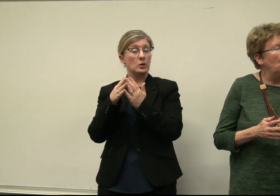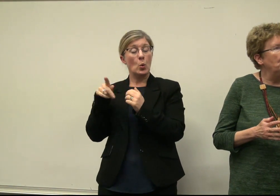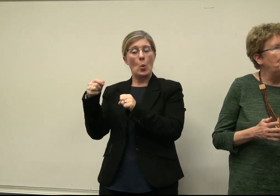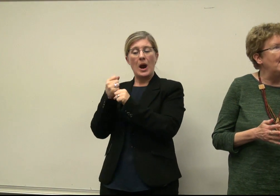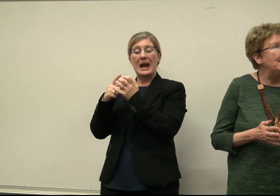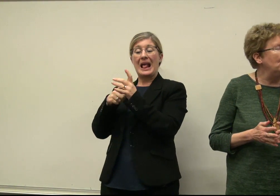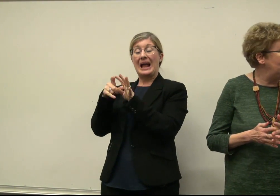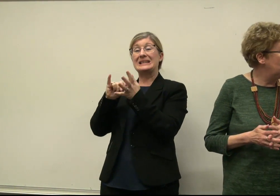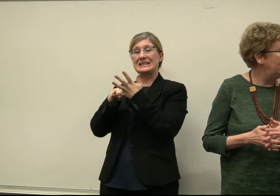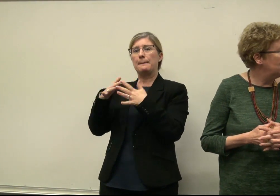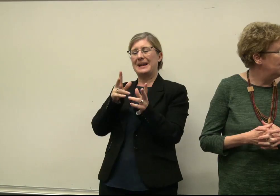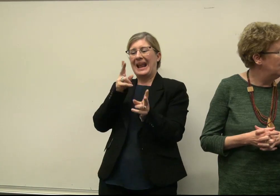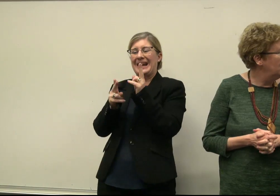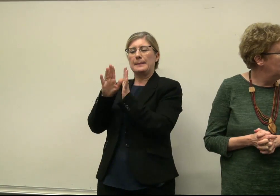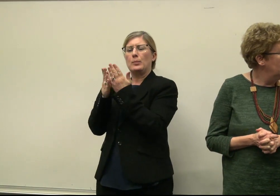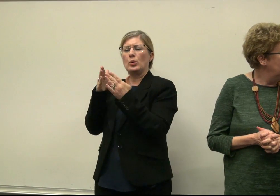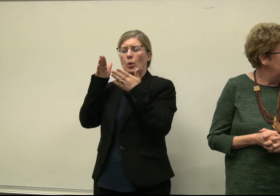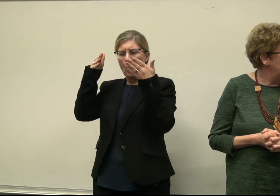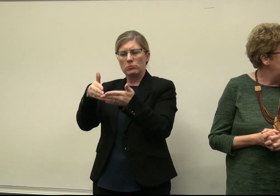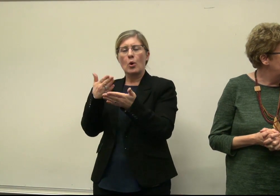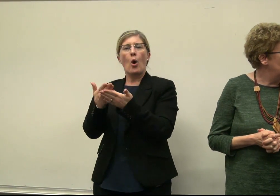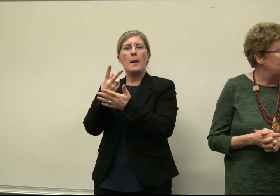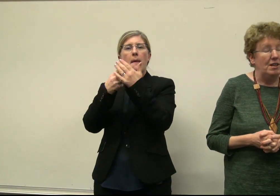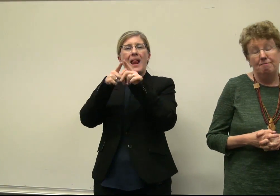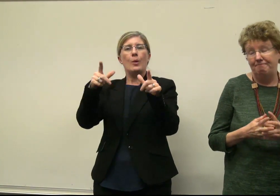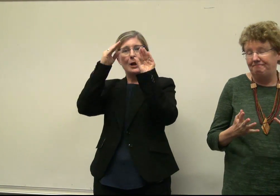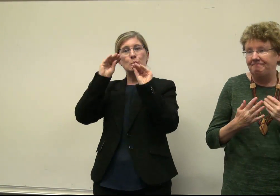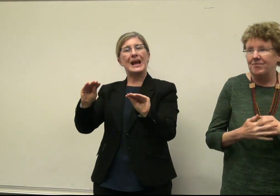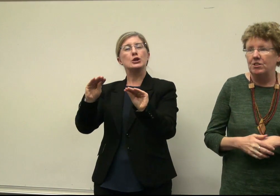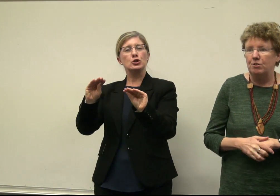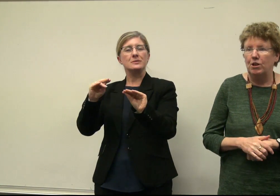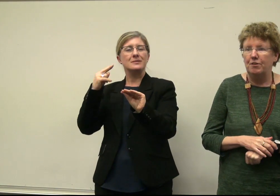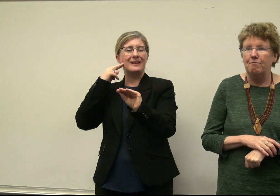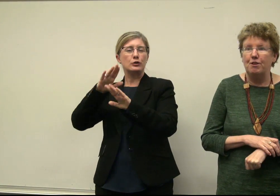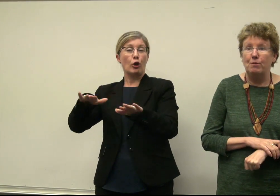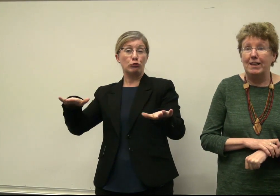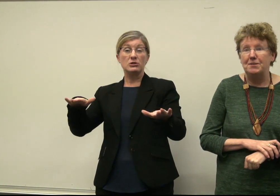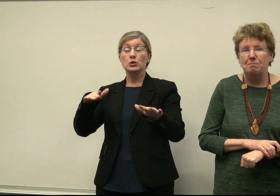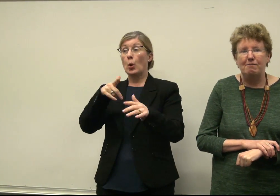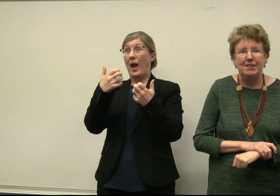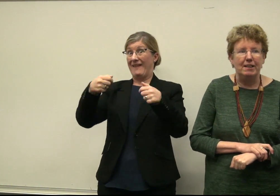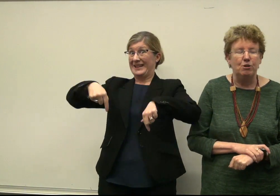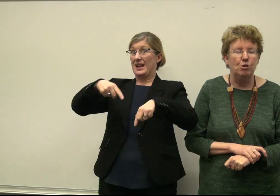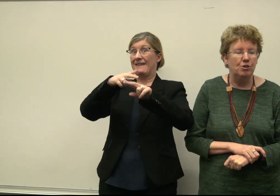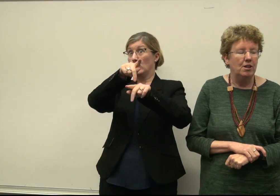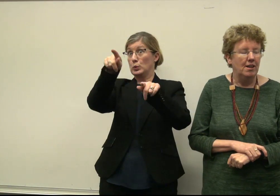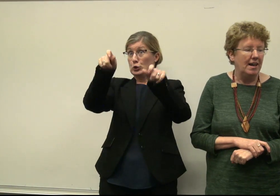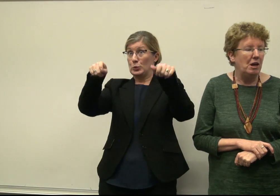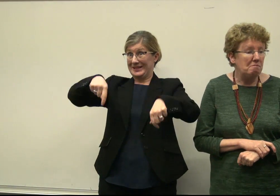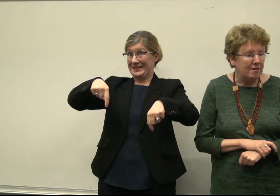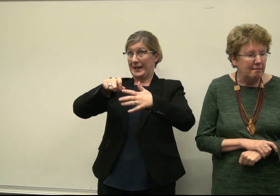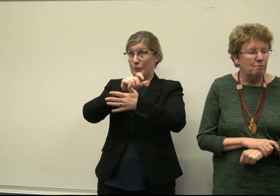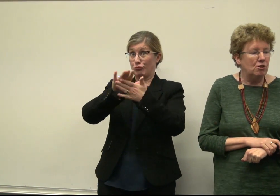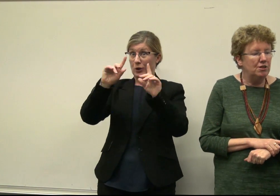a book on bilingual education and deaf children, so following it up by reading if you want.